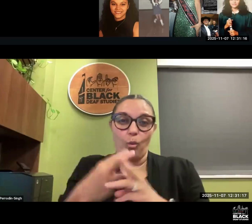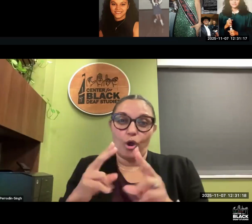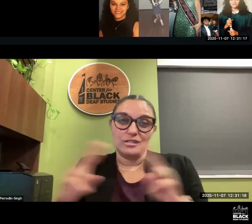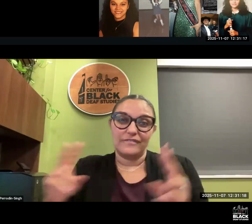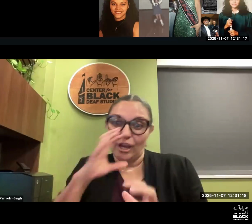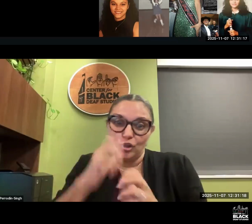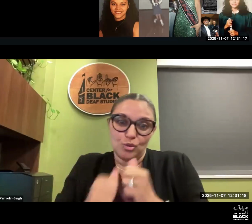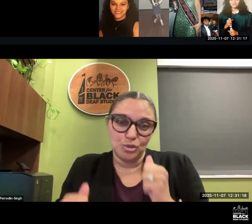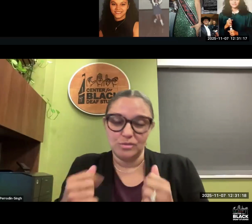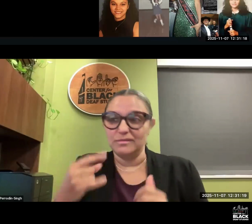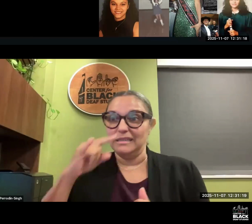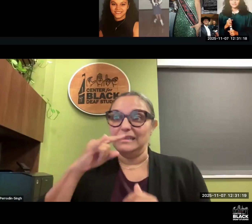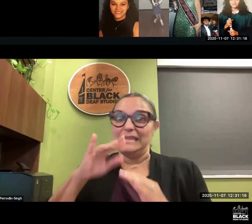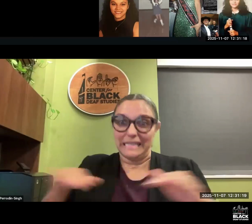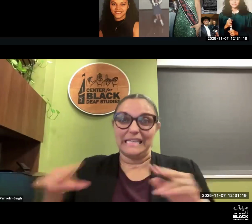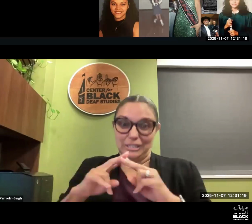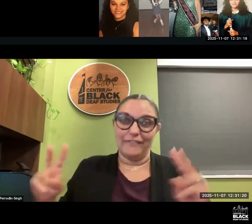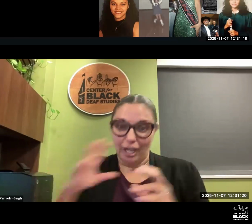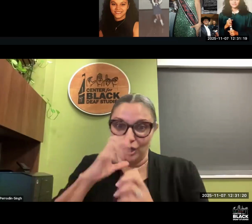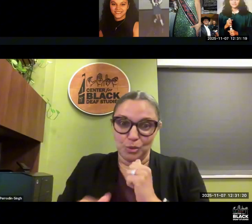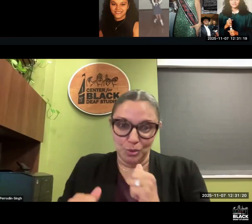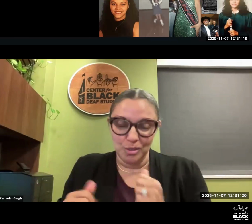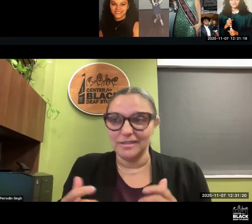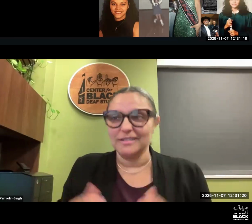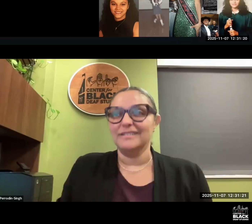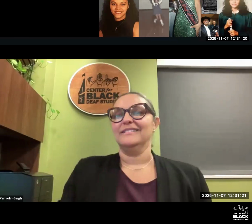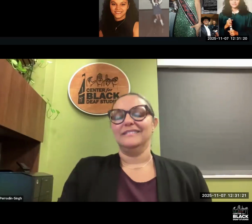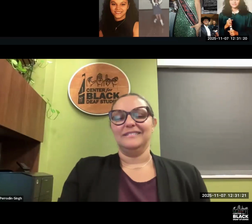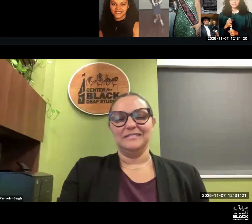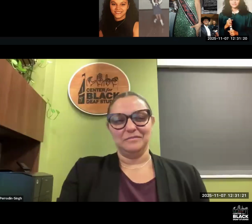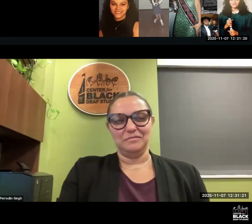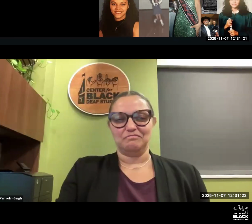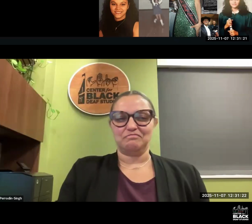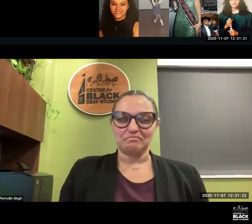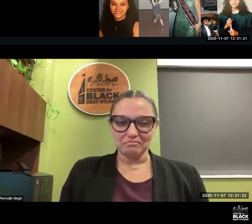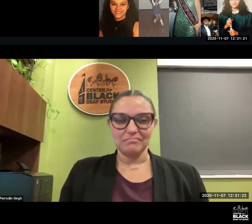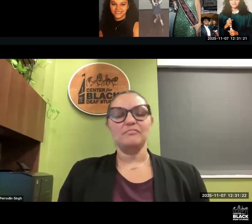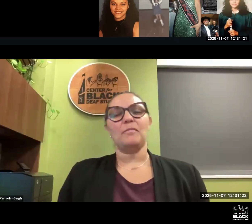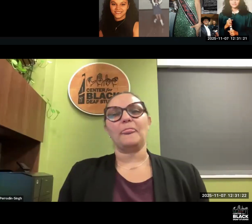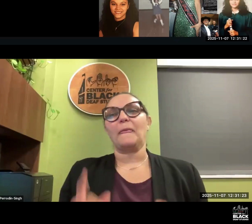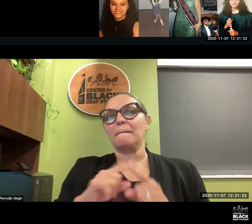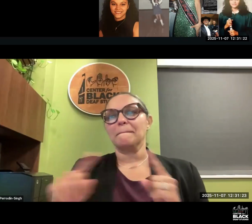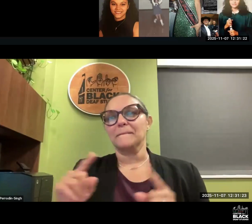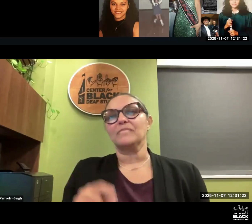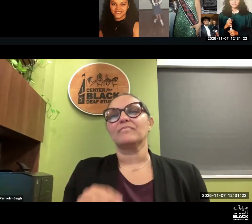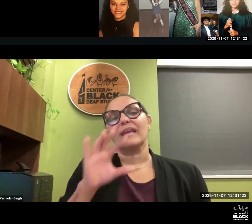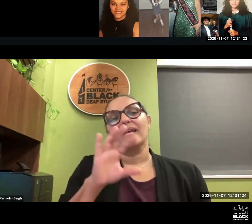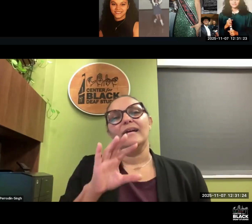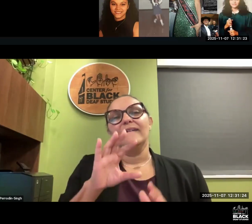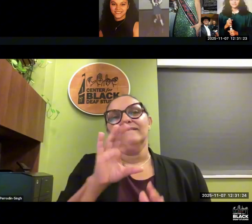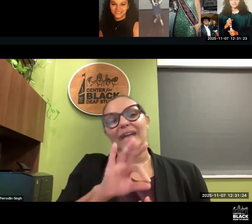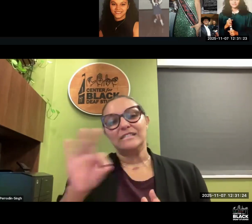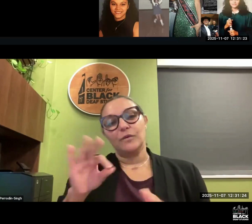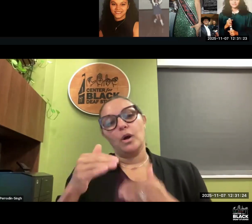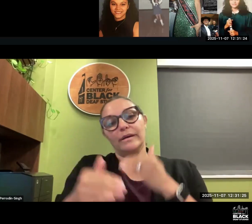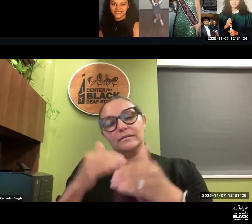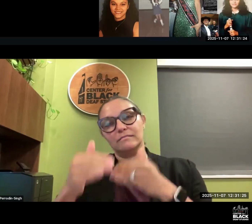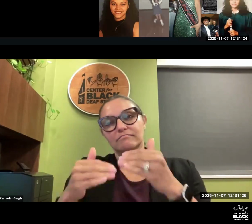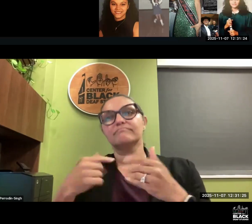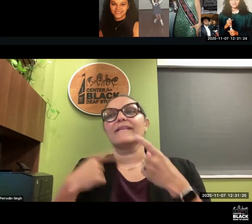as a child, because the world could be very cruel, right? Kids are very cruel. Kids are very cruel. So I remember having to navigate